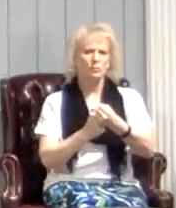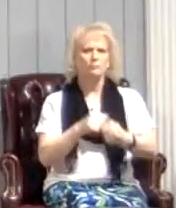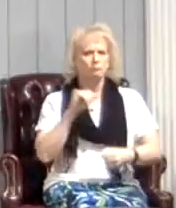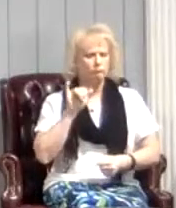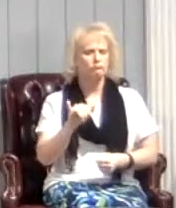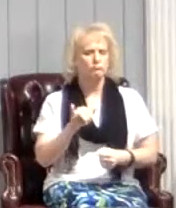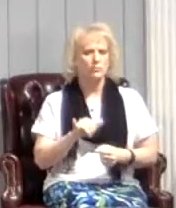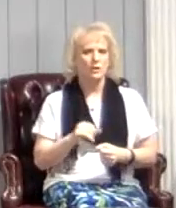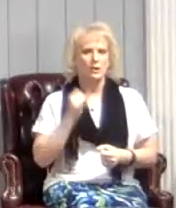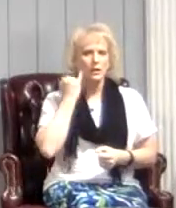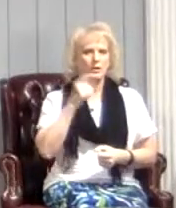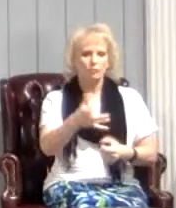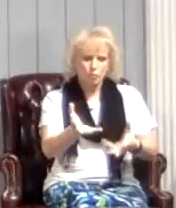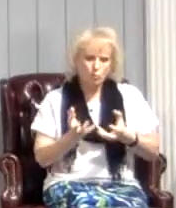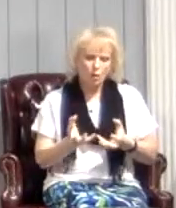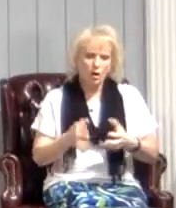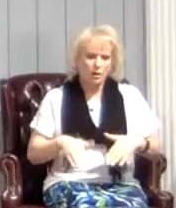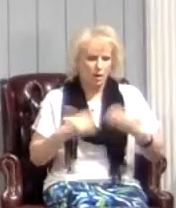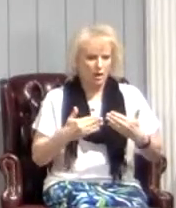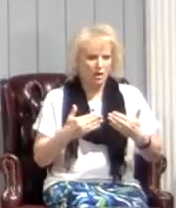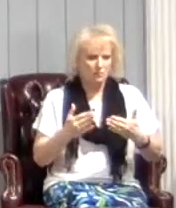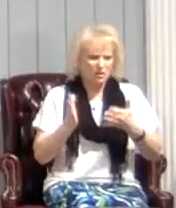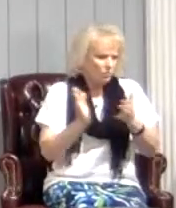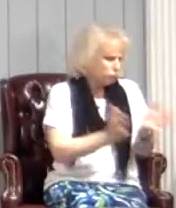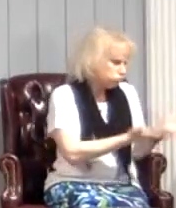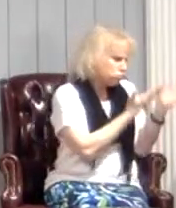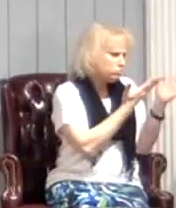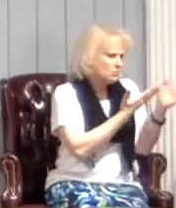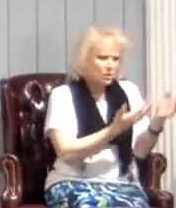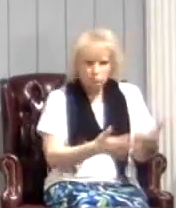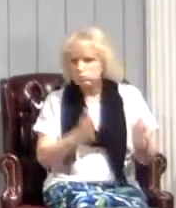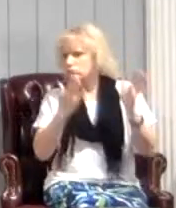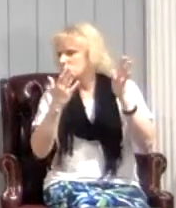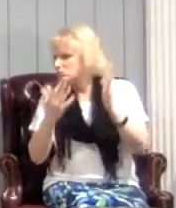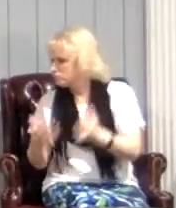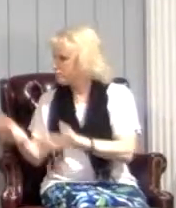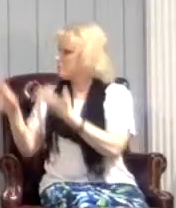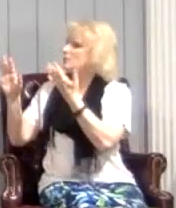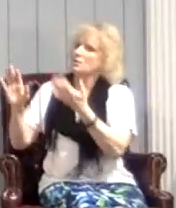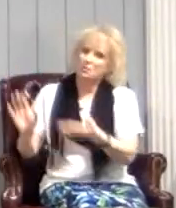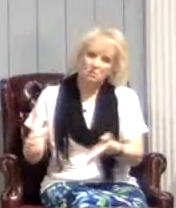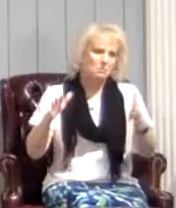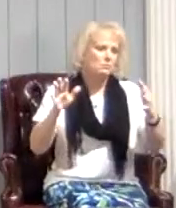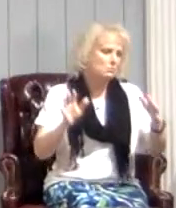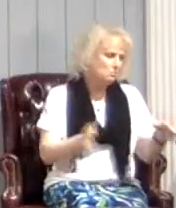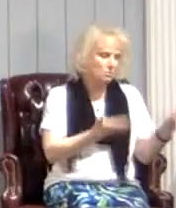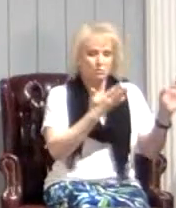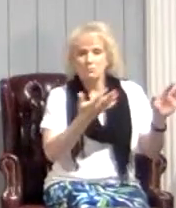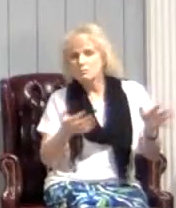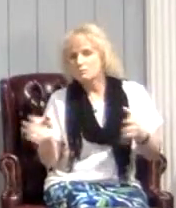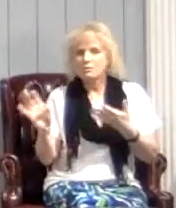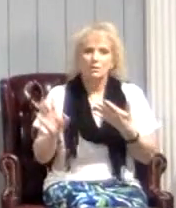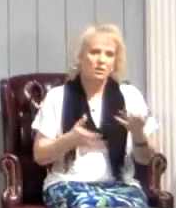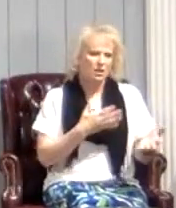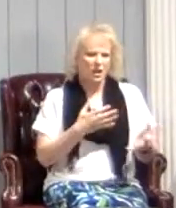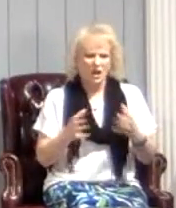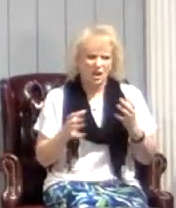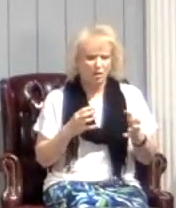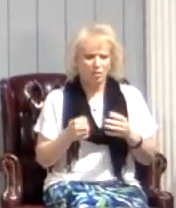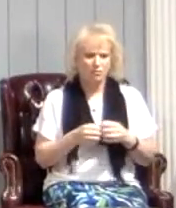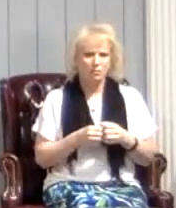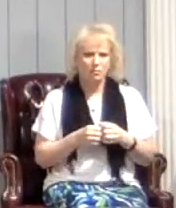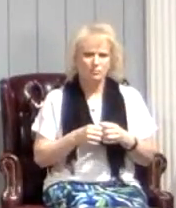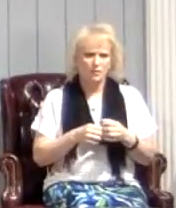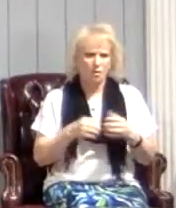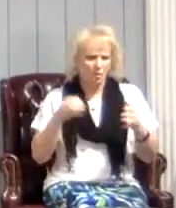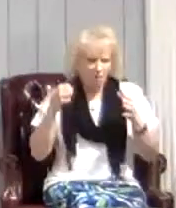you want a life that doesn't get moved and tossed about by every wind of doctrine and every the kindness of the